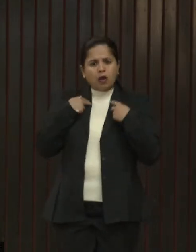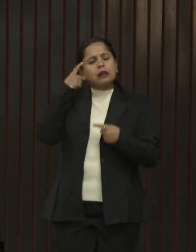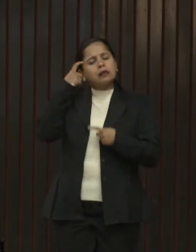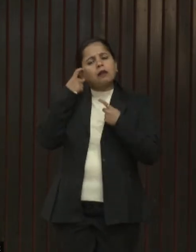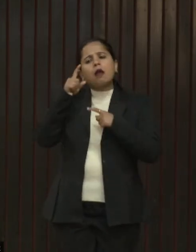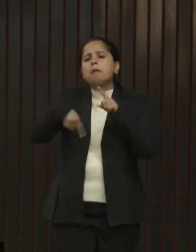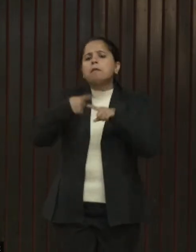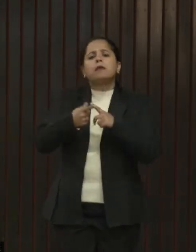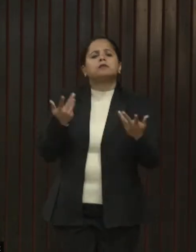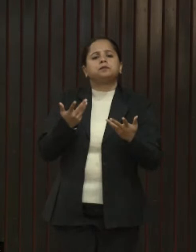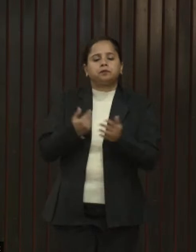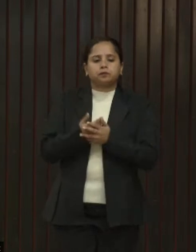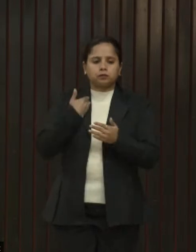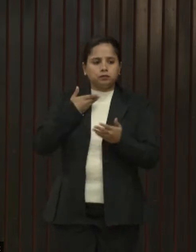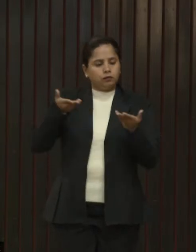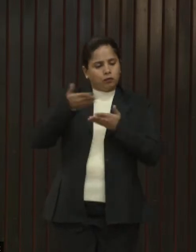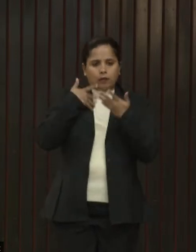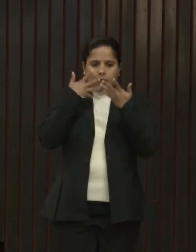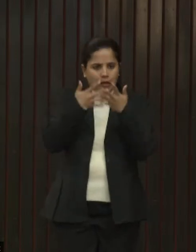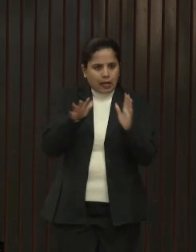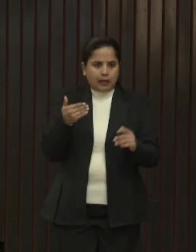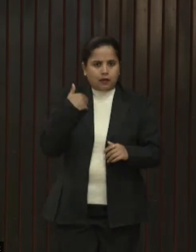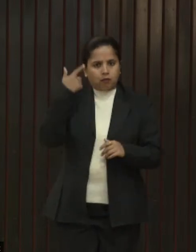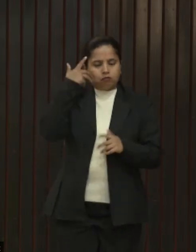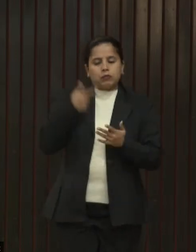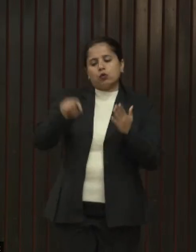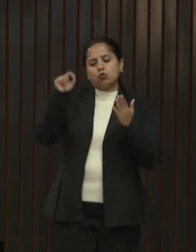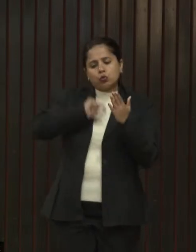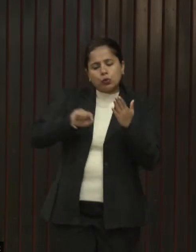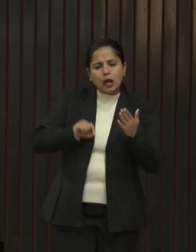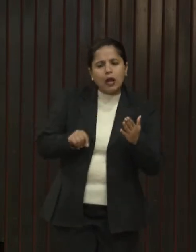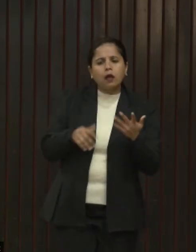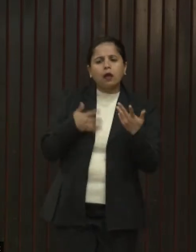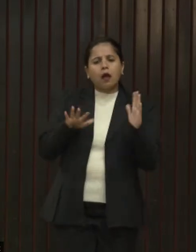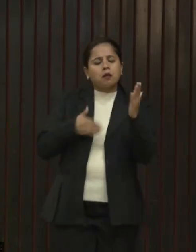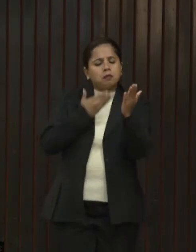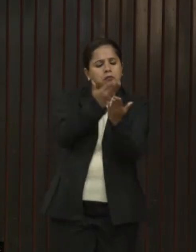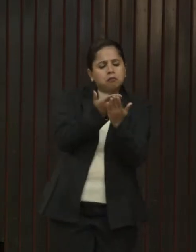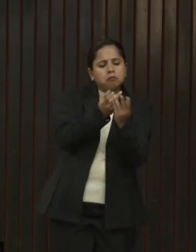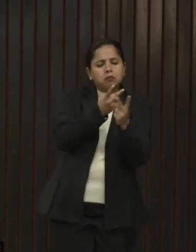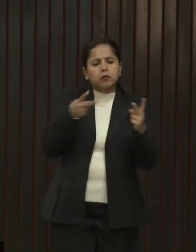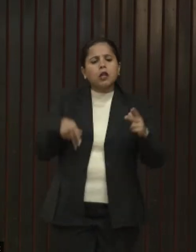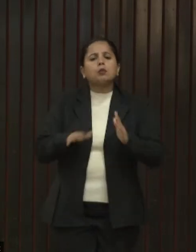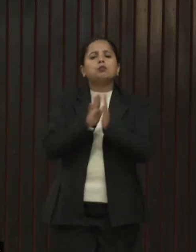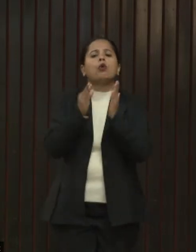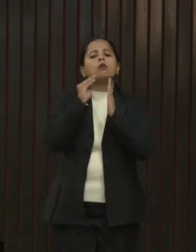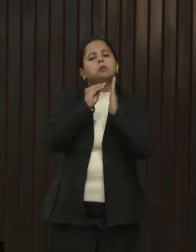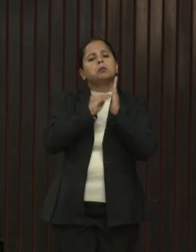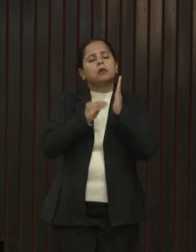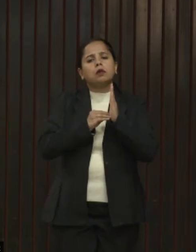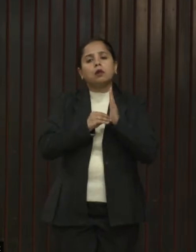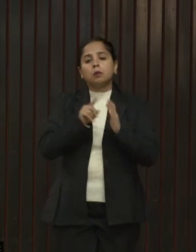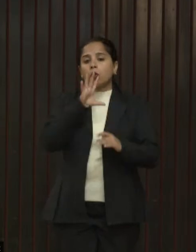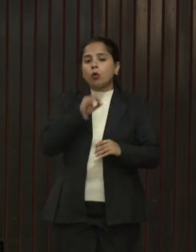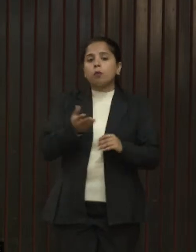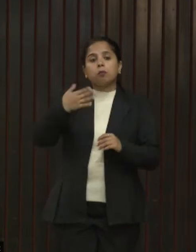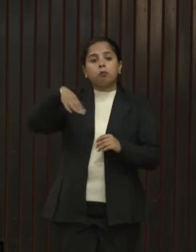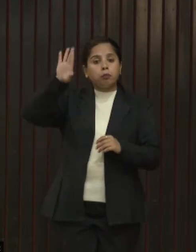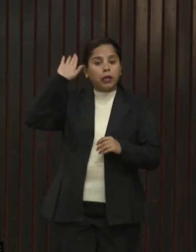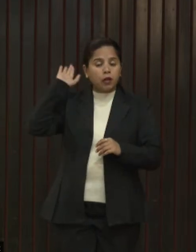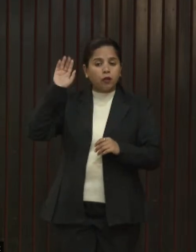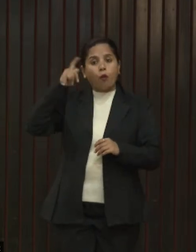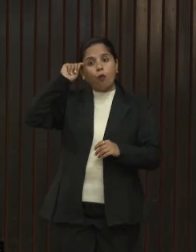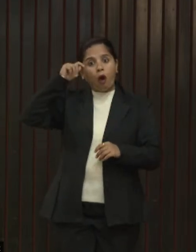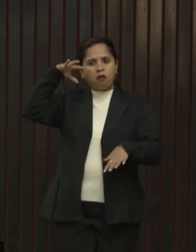about when we went about, you know, writing the entries in this briefing book and what a colonial law